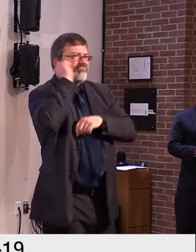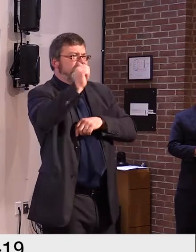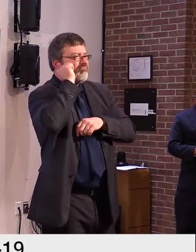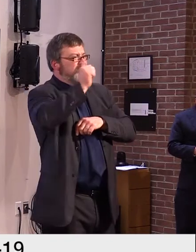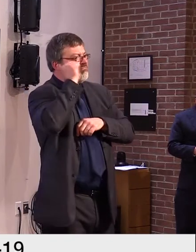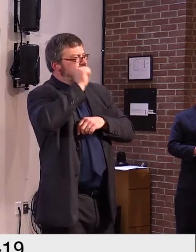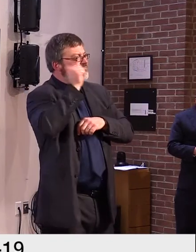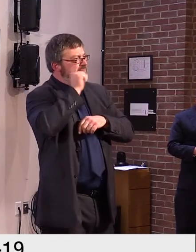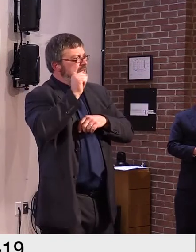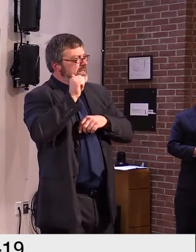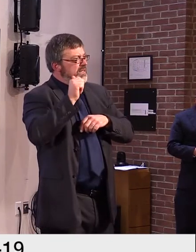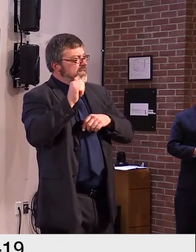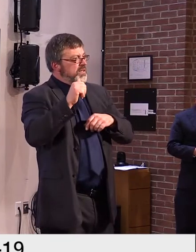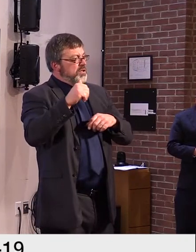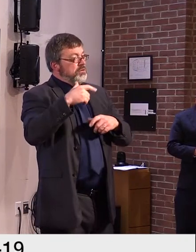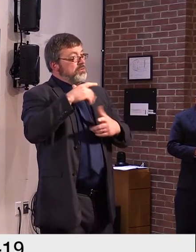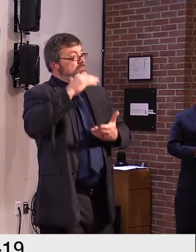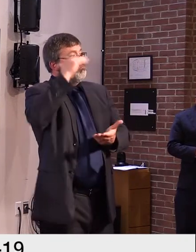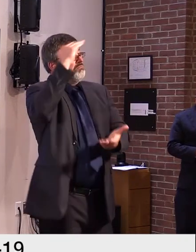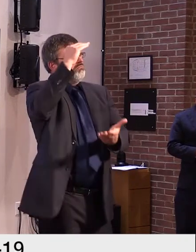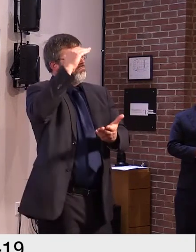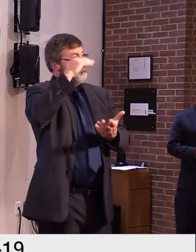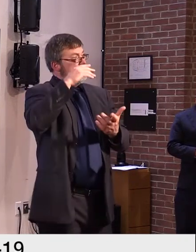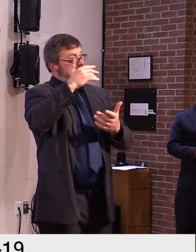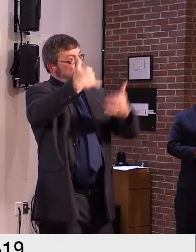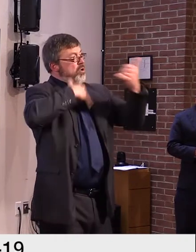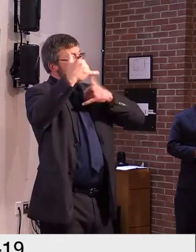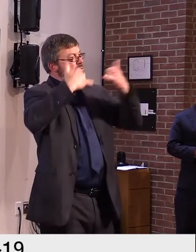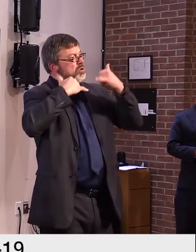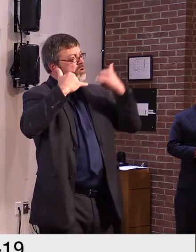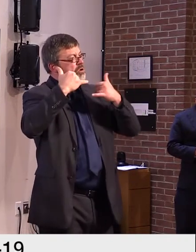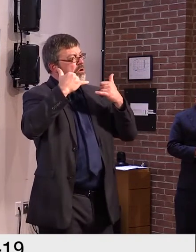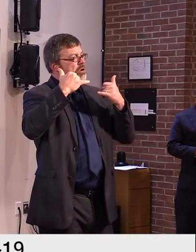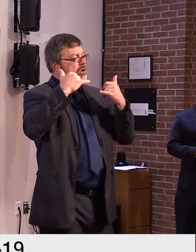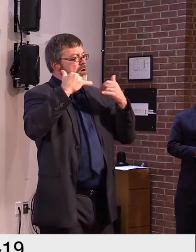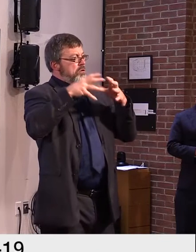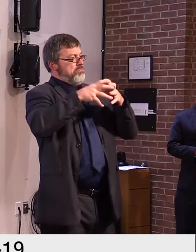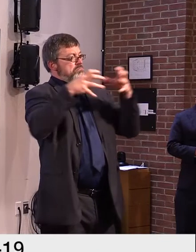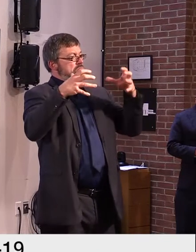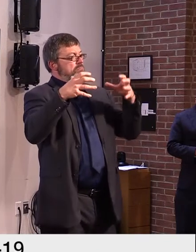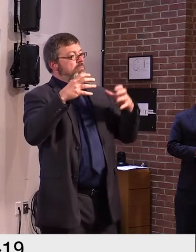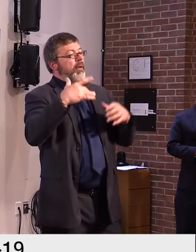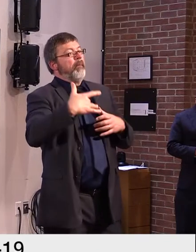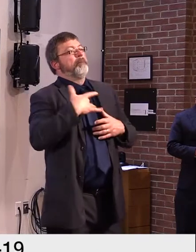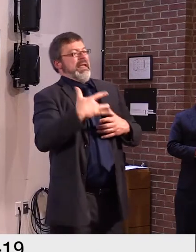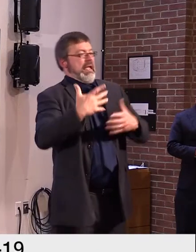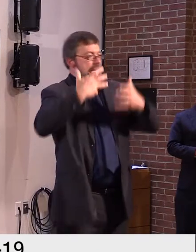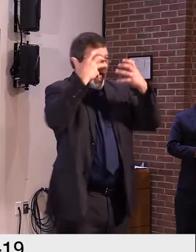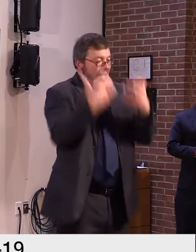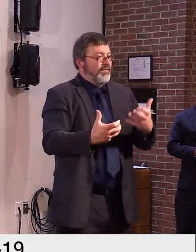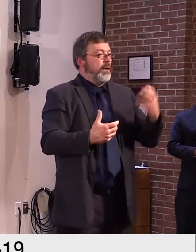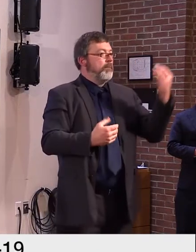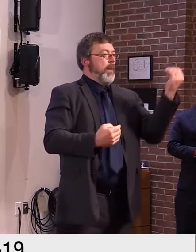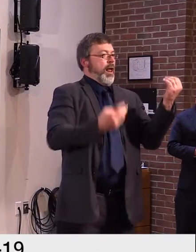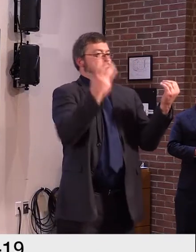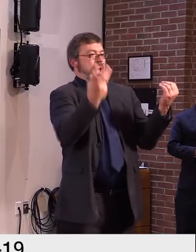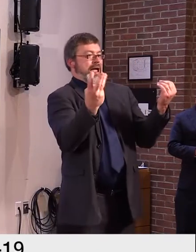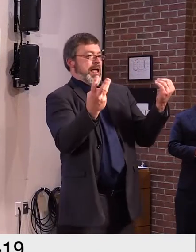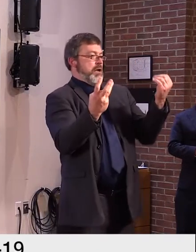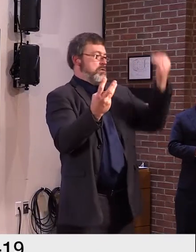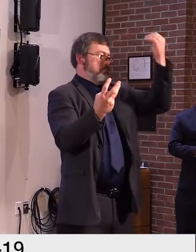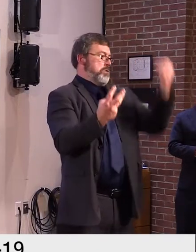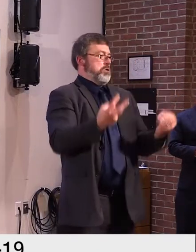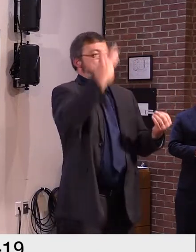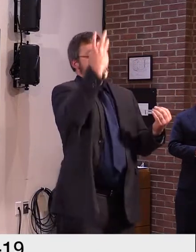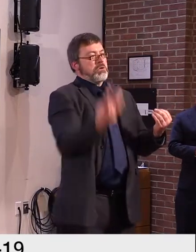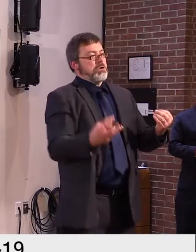and the time, for instance, Mondays and Wednesdays are high at times and can see anywhere from